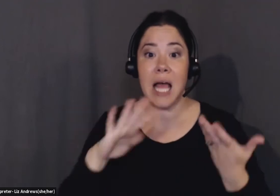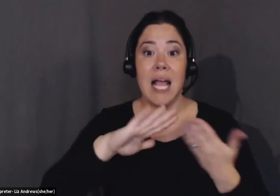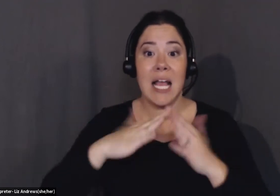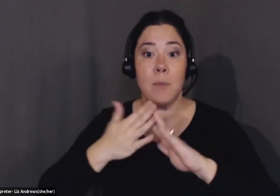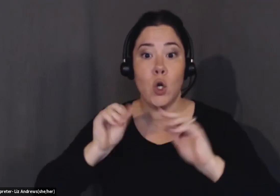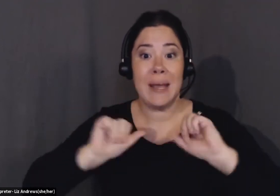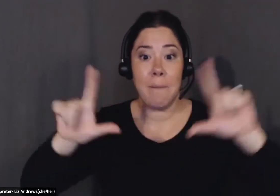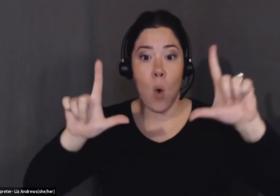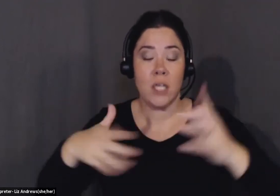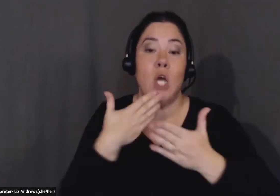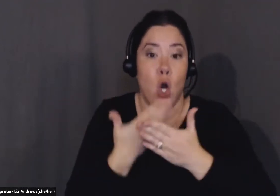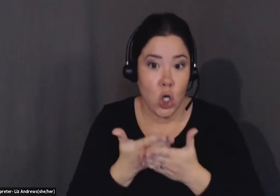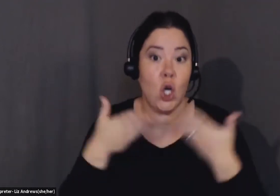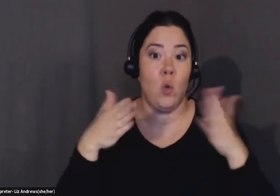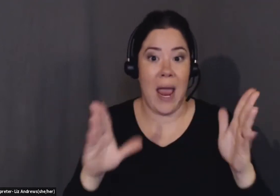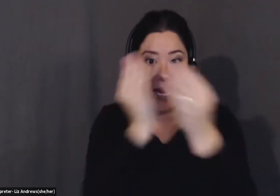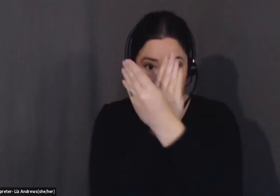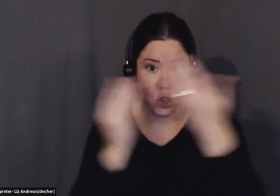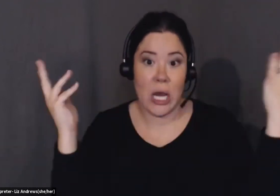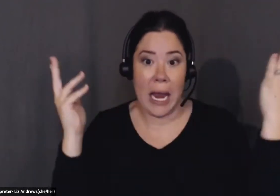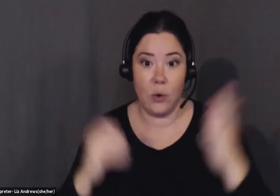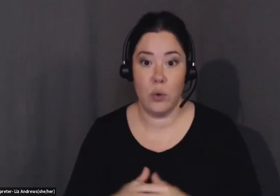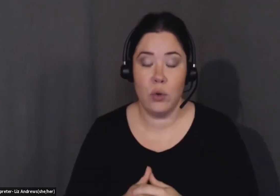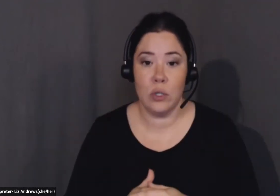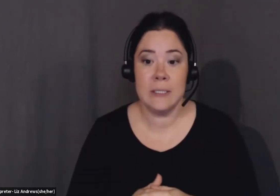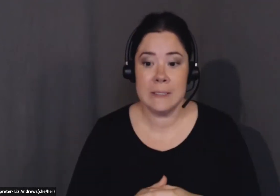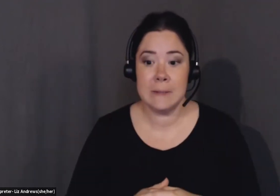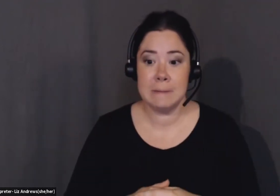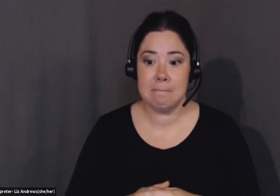the word. Awesome, yes.